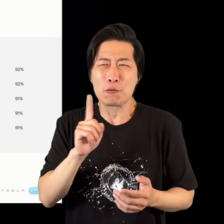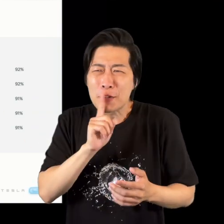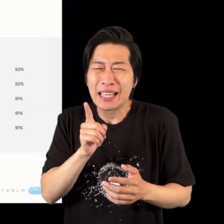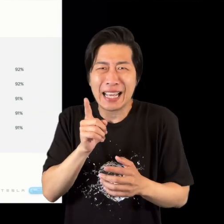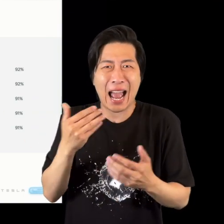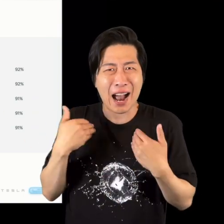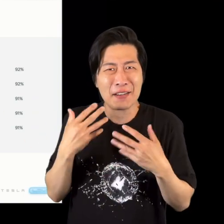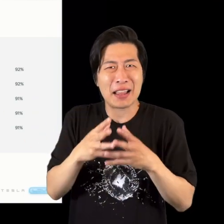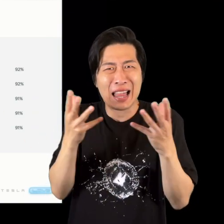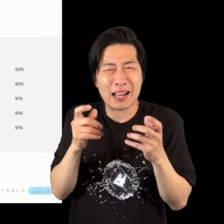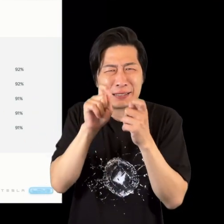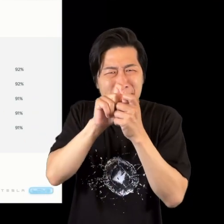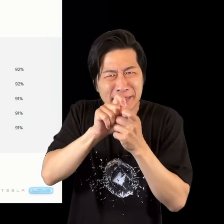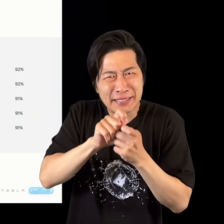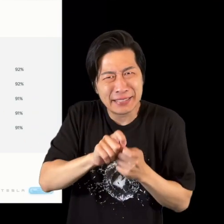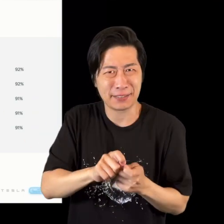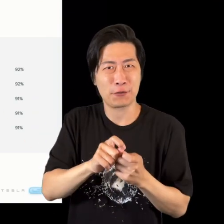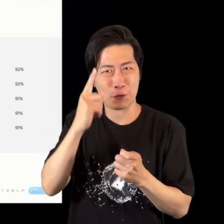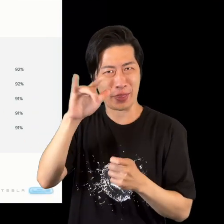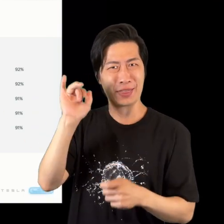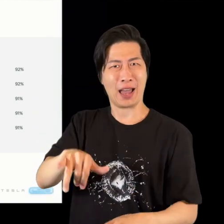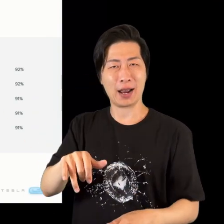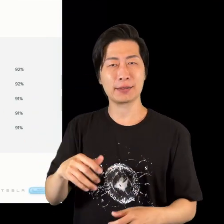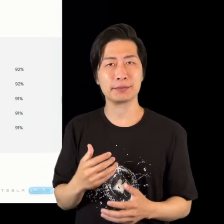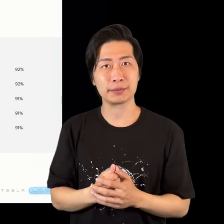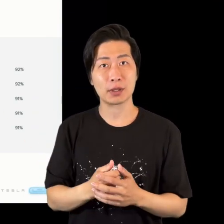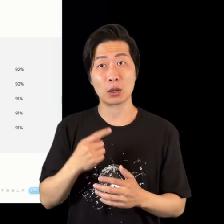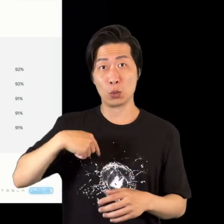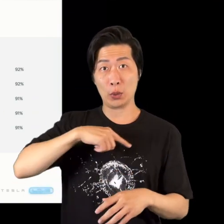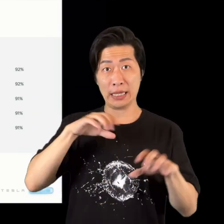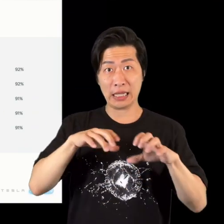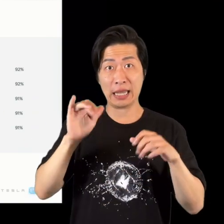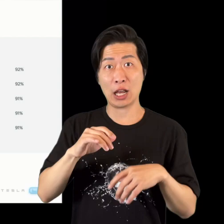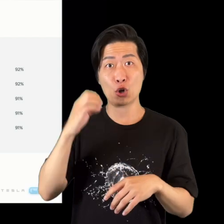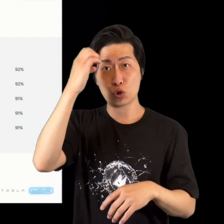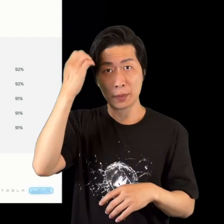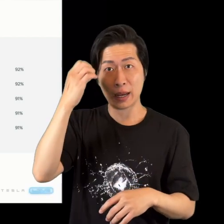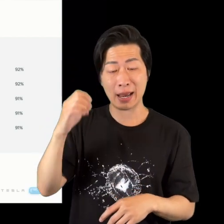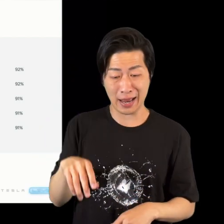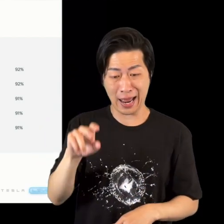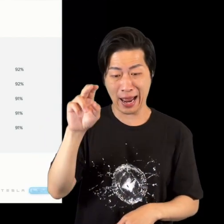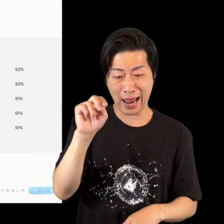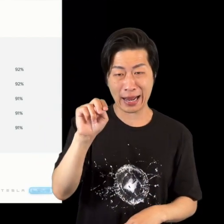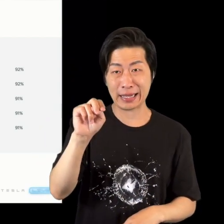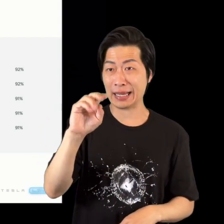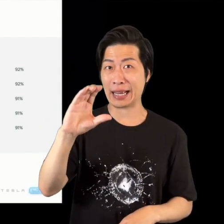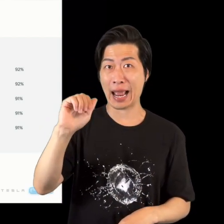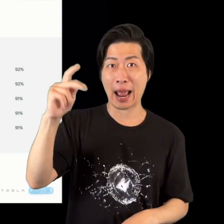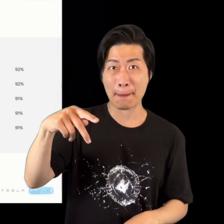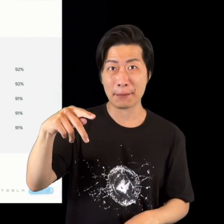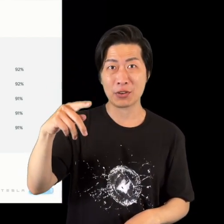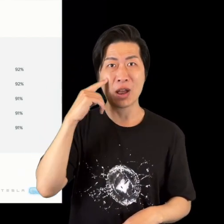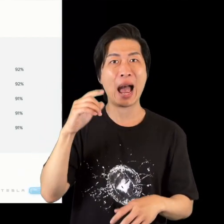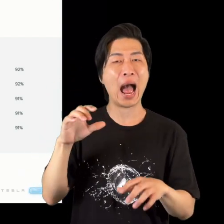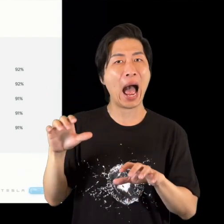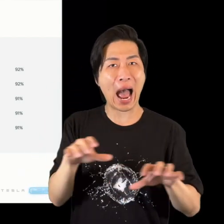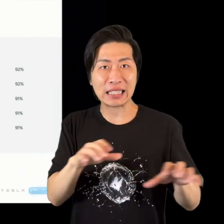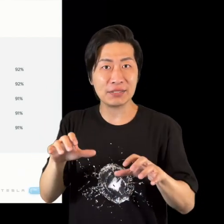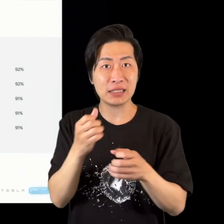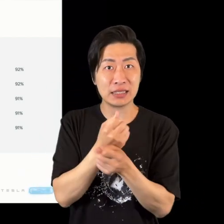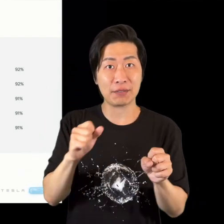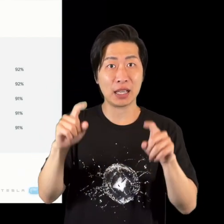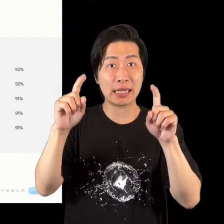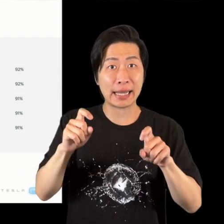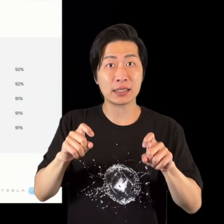there's nuance to that. When we did the European NCAP sort of active safety